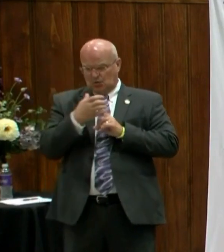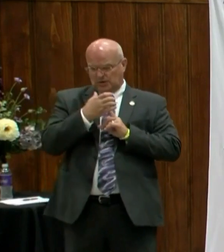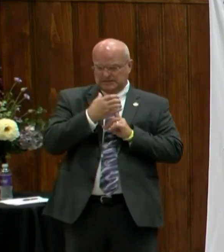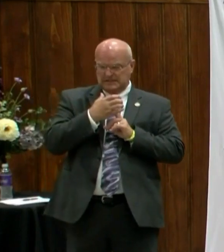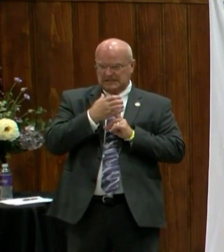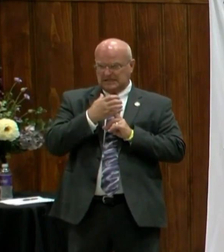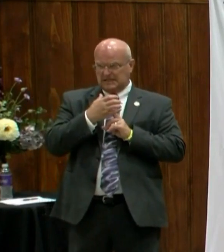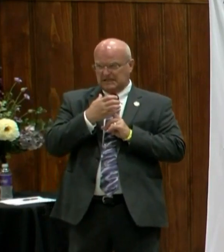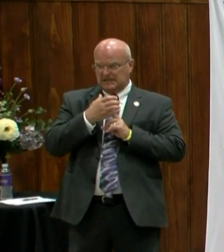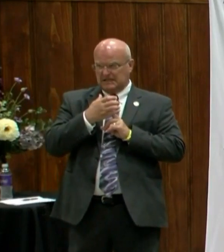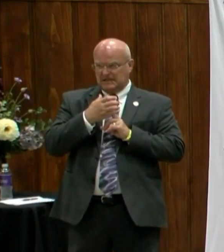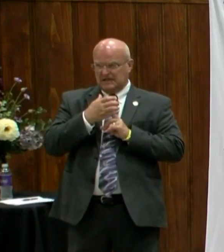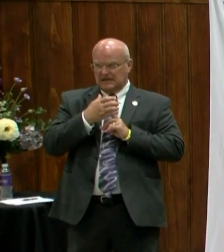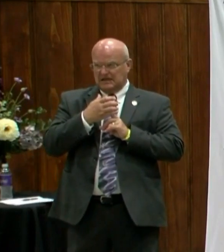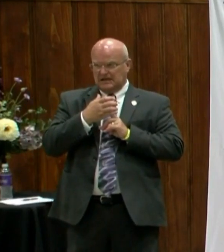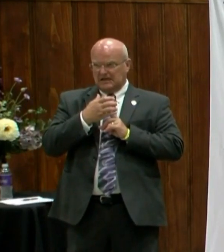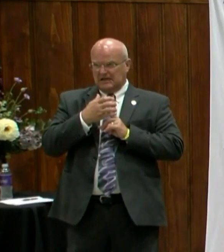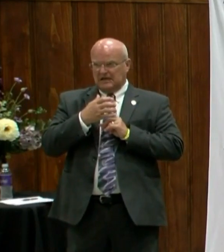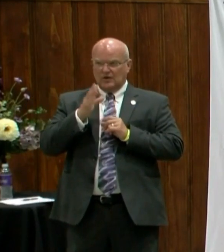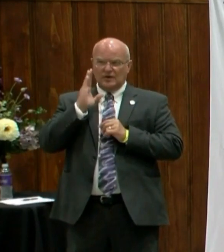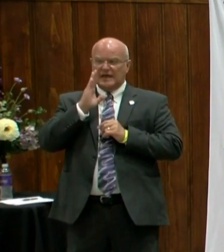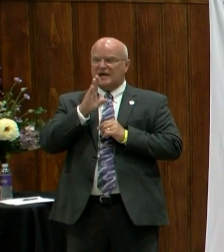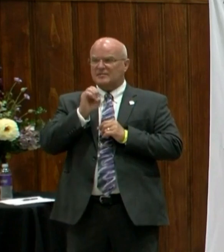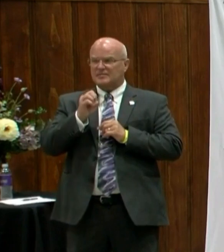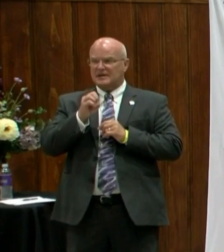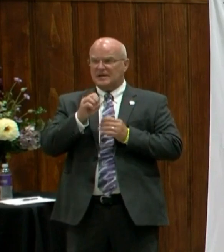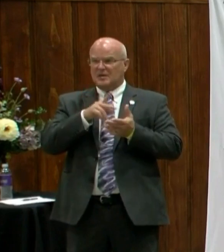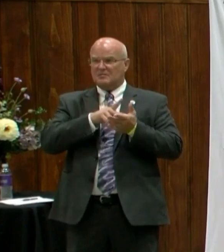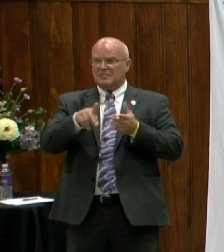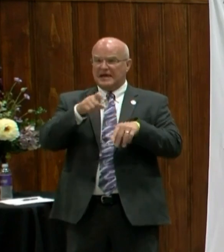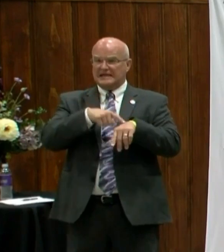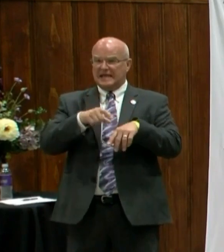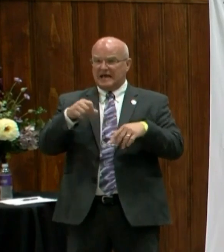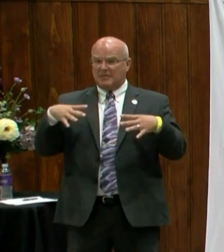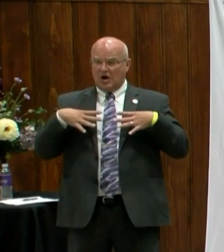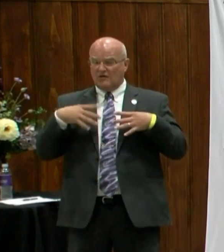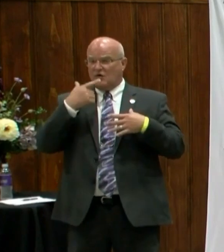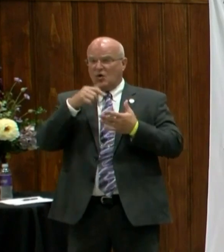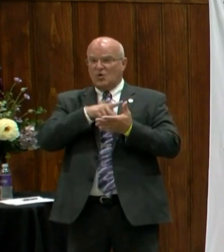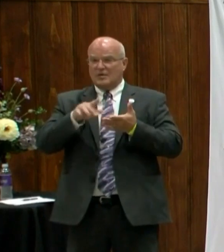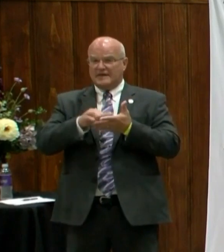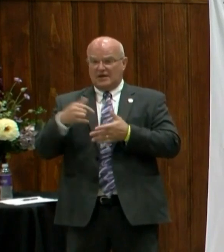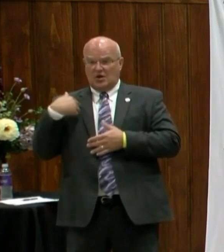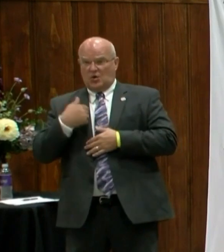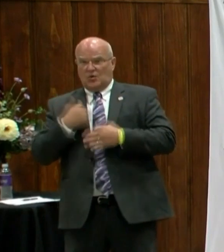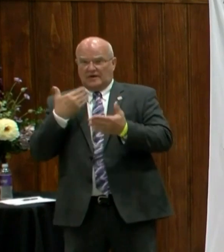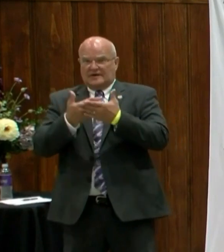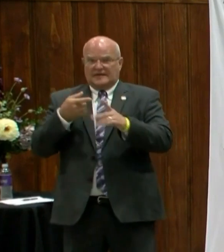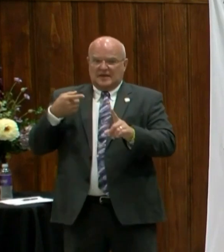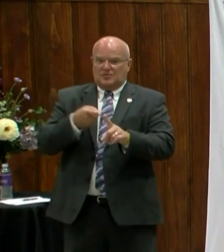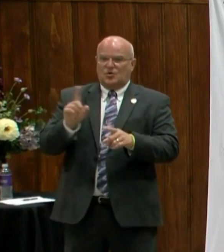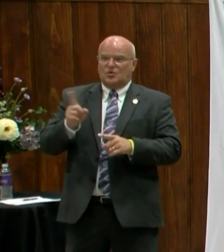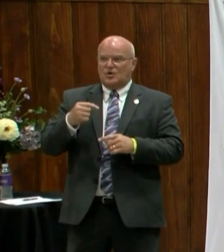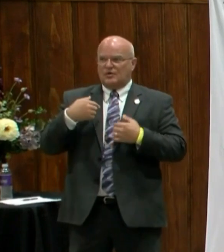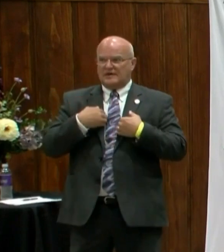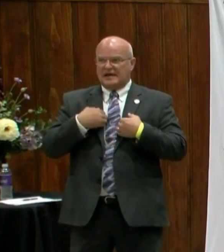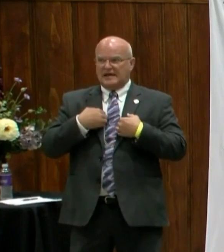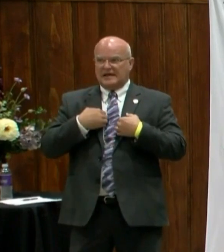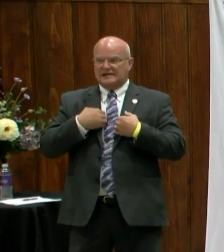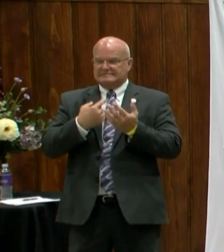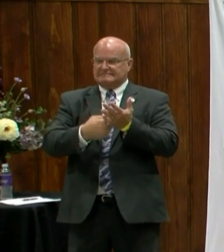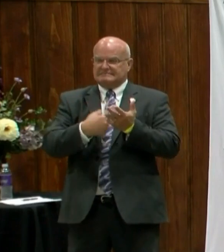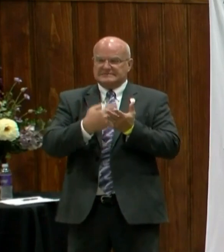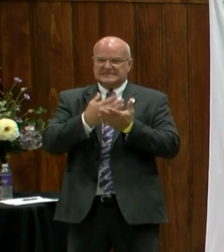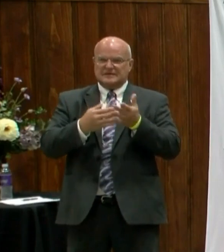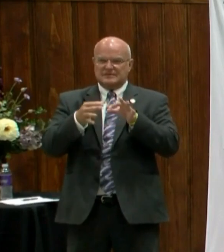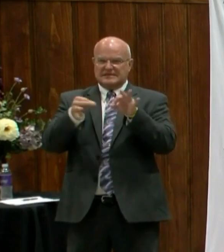quarantine, is that going to be paid time off? Who's actually going to pay that? Or have we gotten to that point yet where we've got to kind of hash out